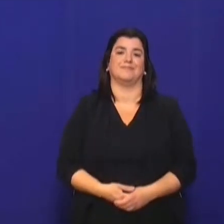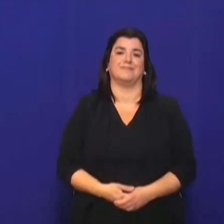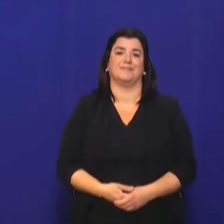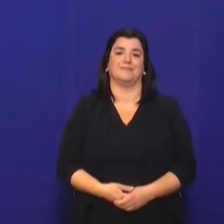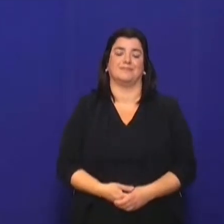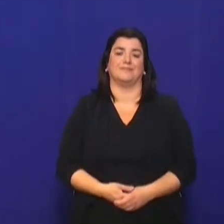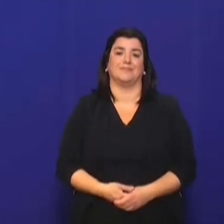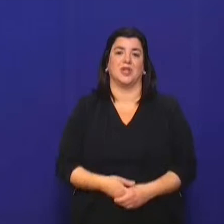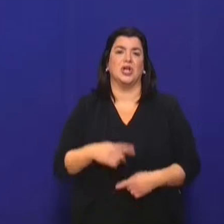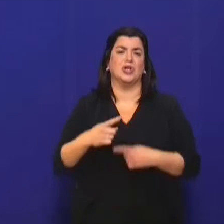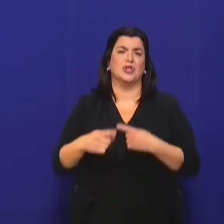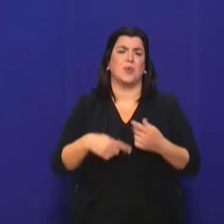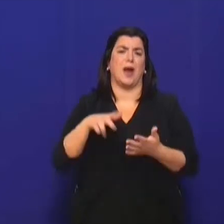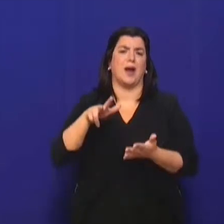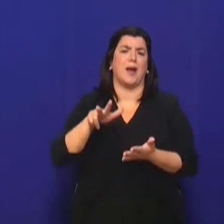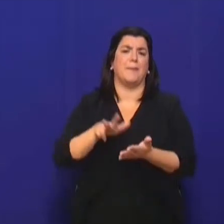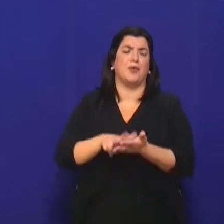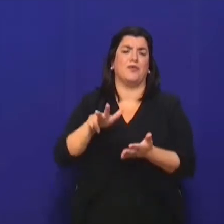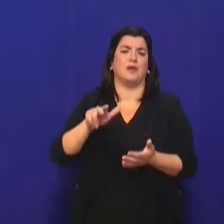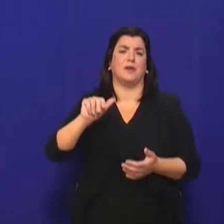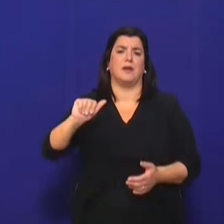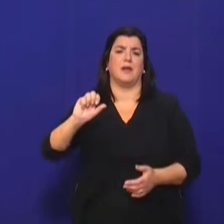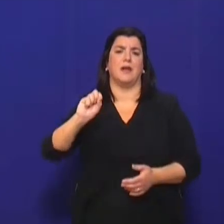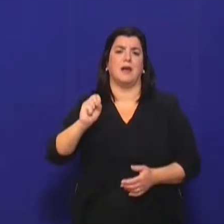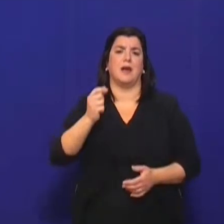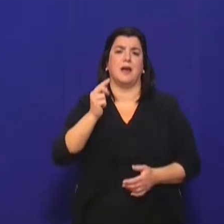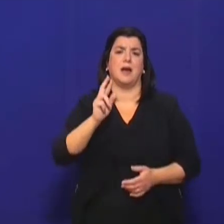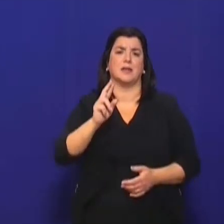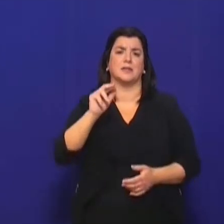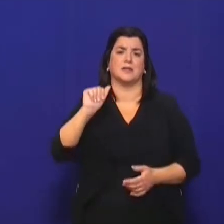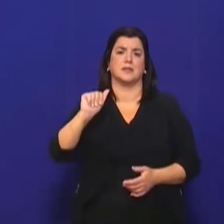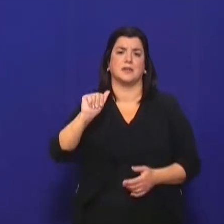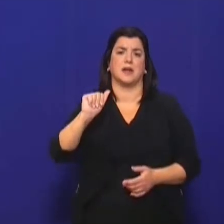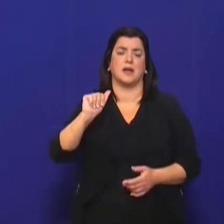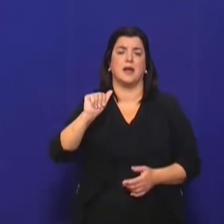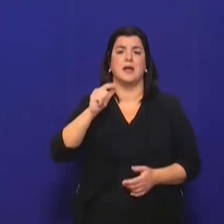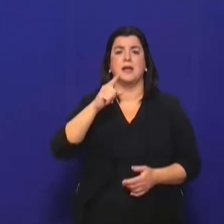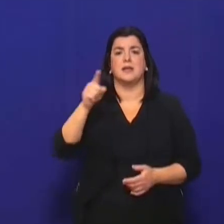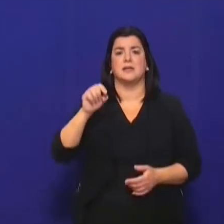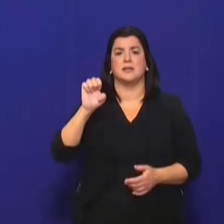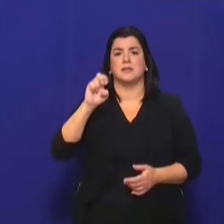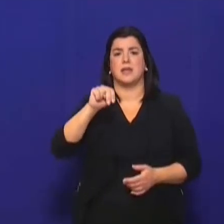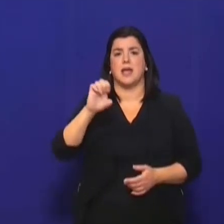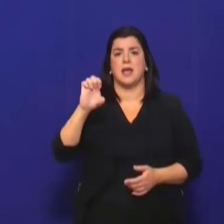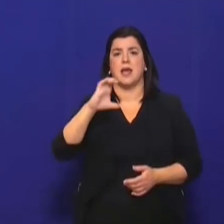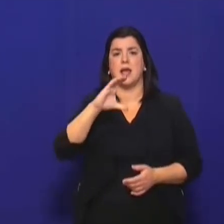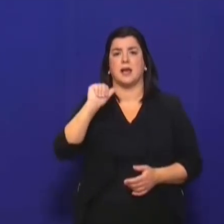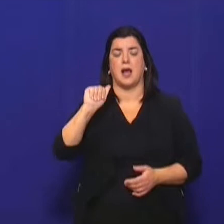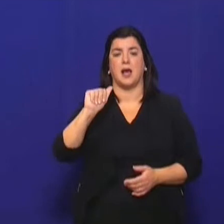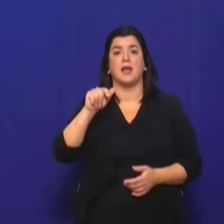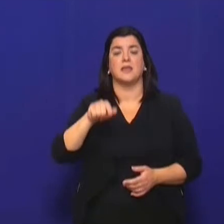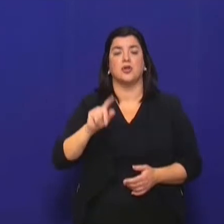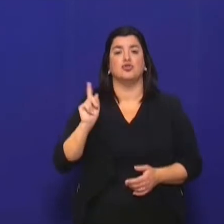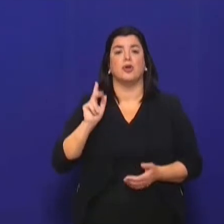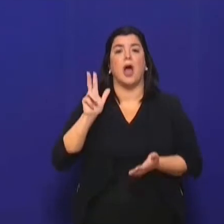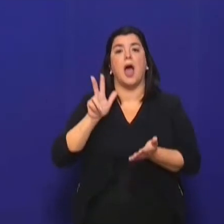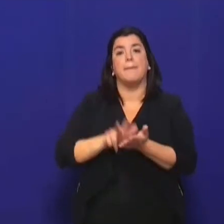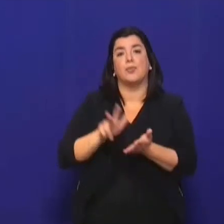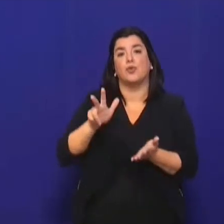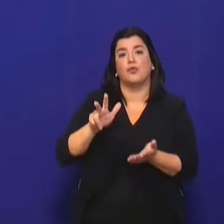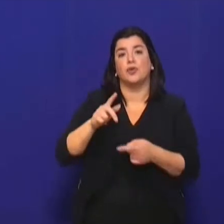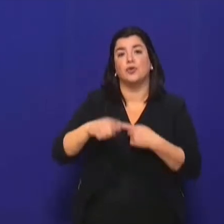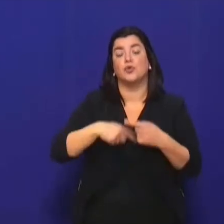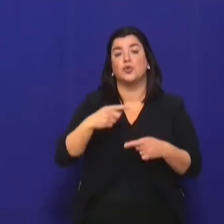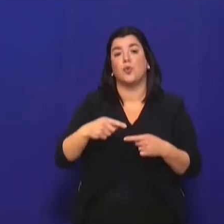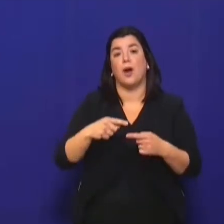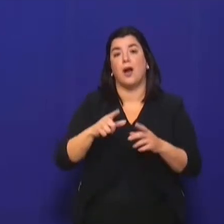Fuq l-approval tal-AstraZeneca, bħalma rajtu aħna għaddejjin bil-proċessi wkoll tal-approvals